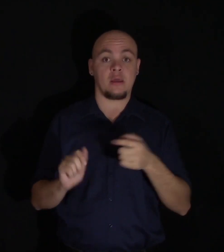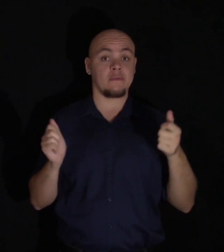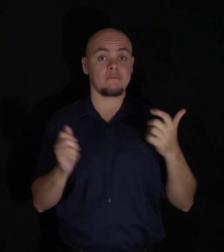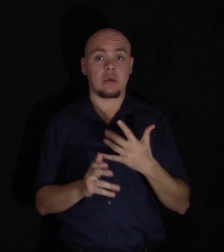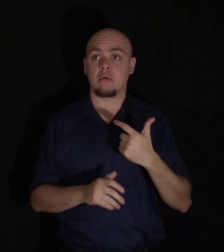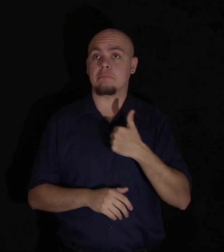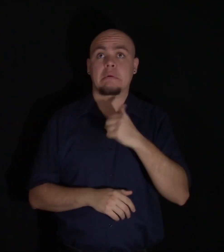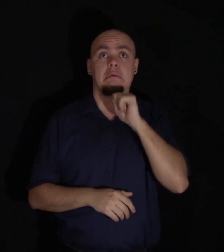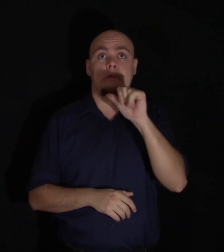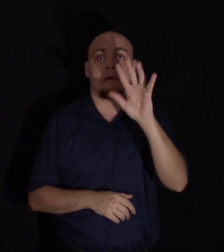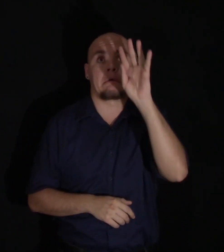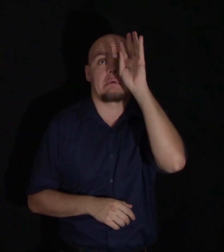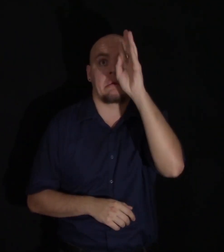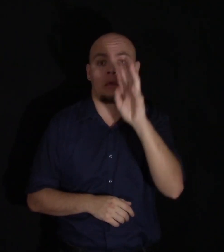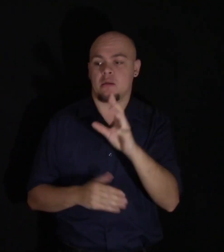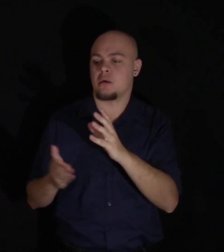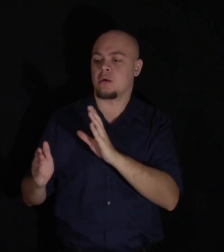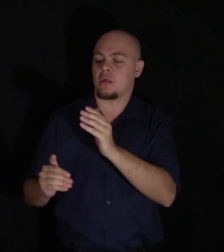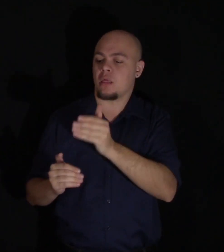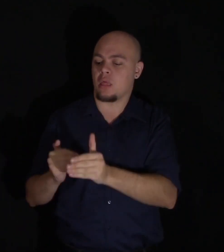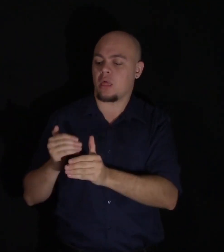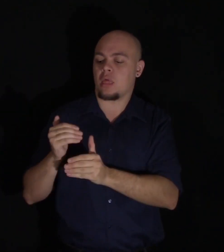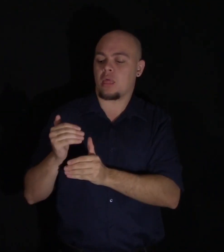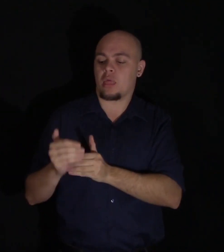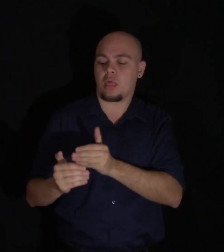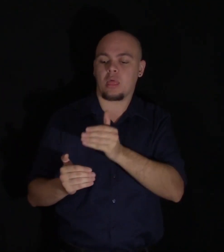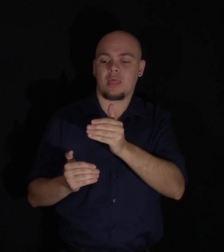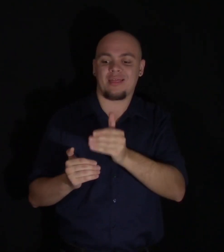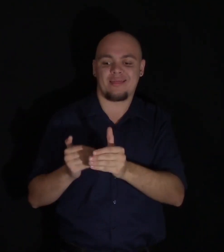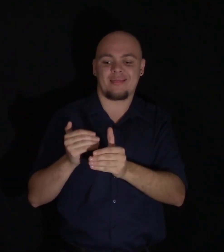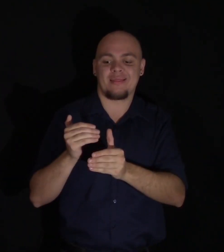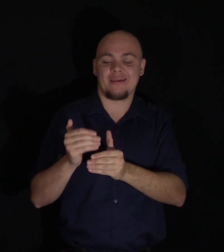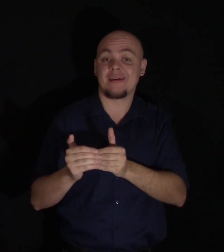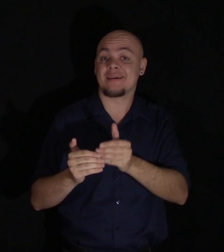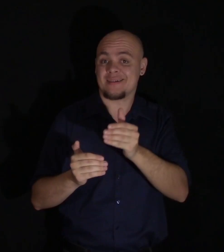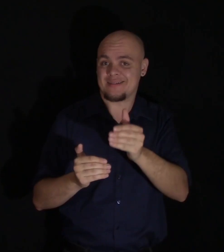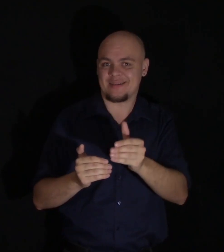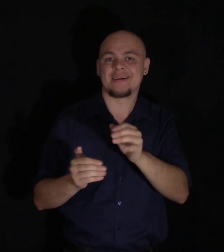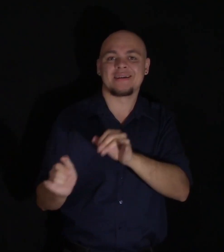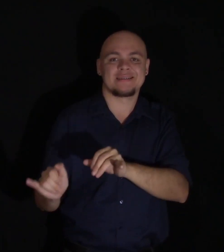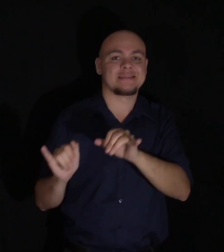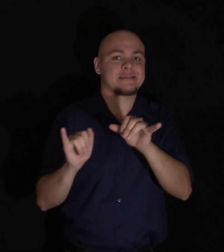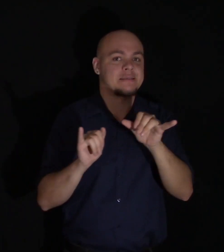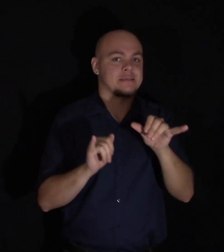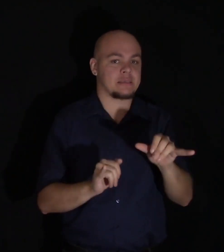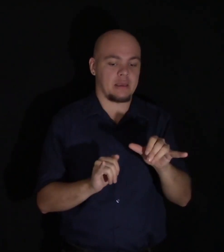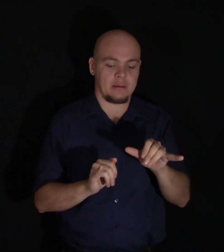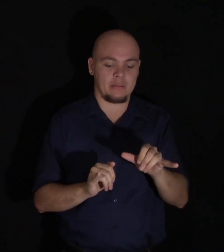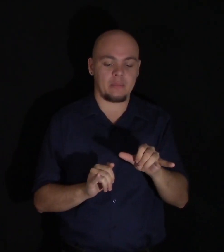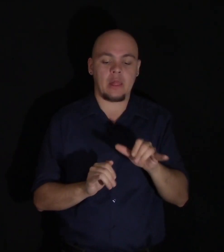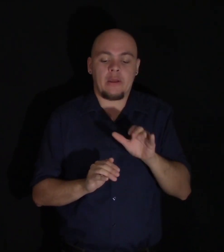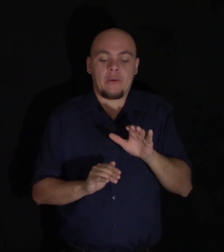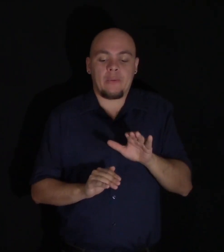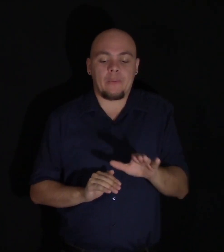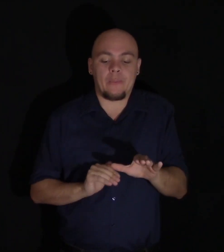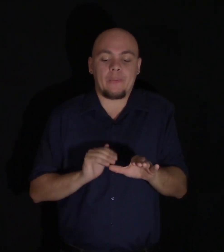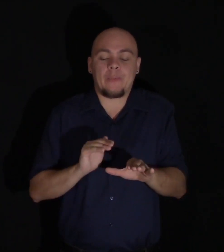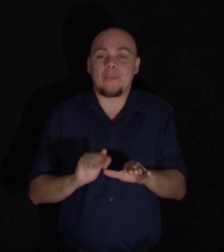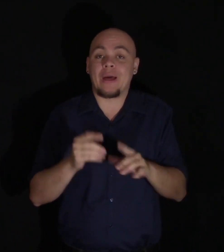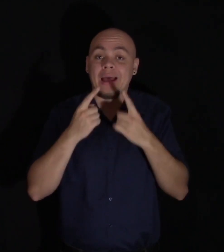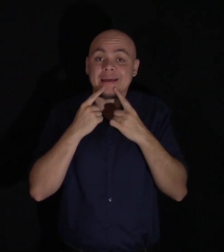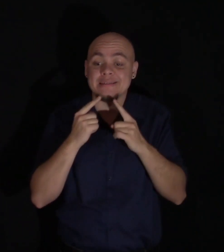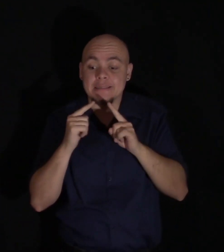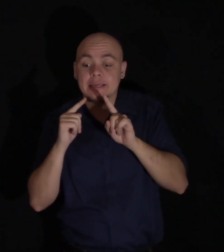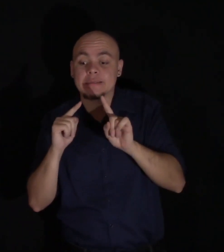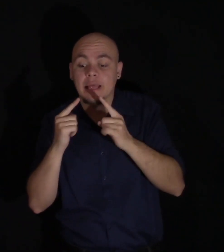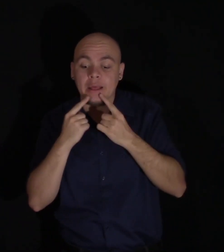weren't creative, and we could take them through a series of steps, kind of like a series of small successes, and they turned